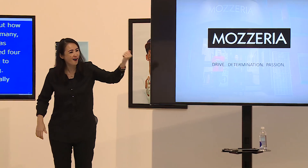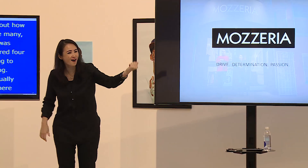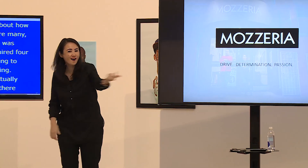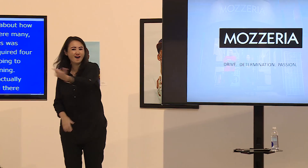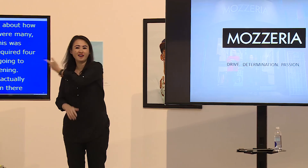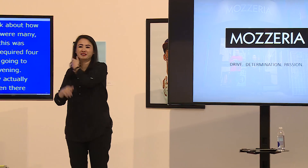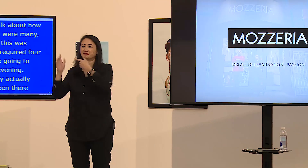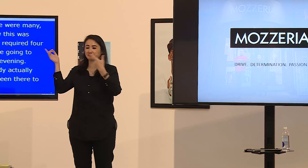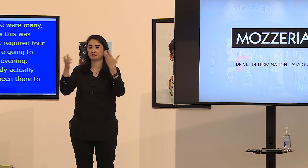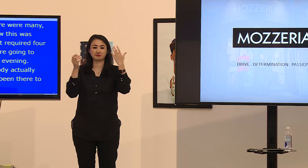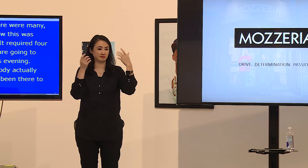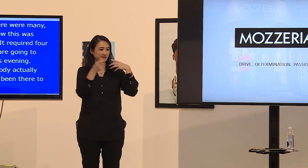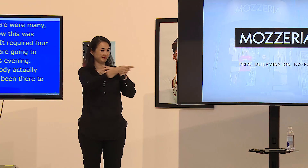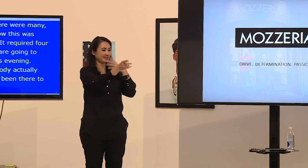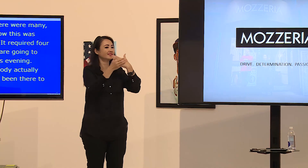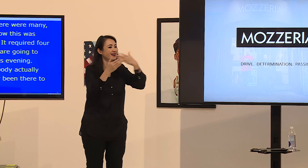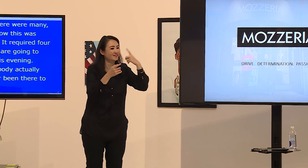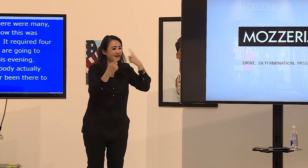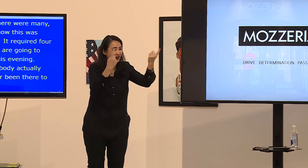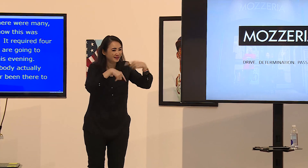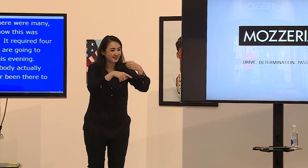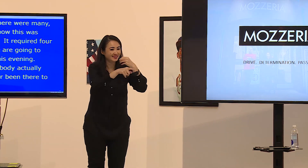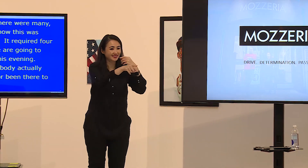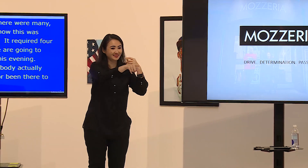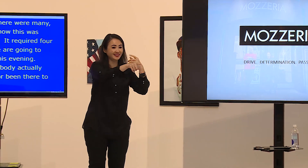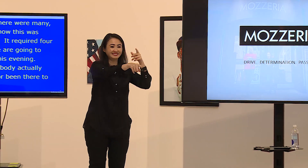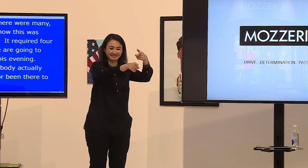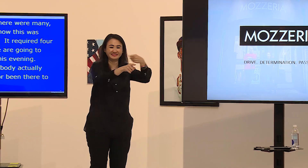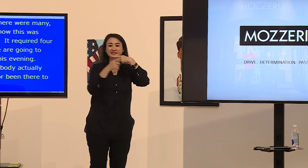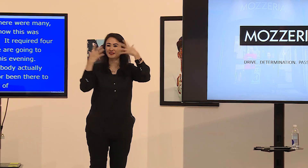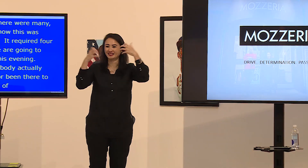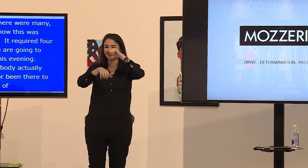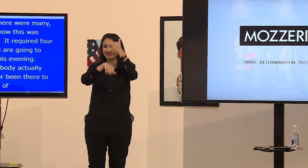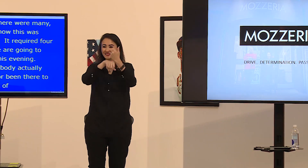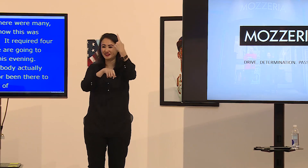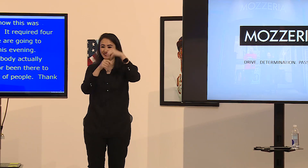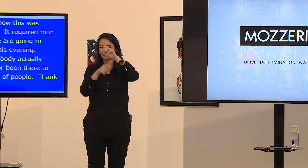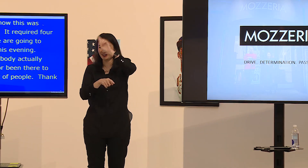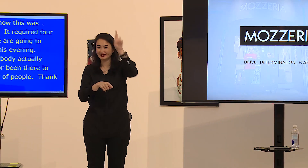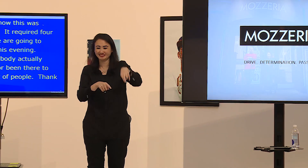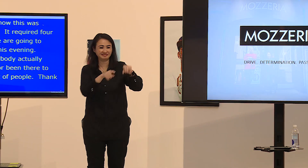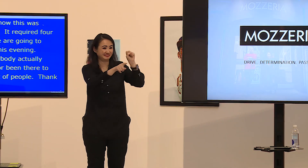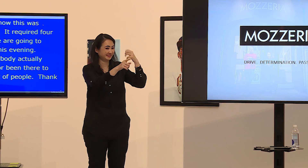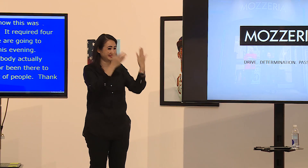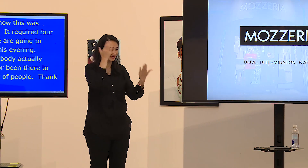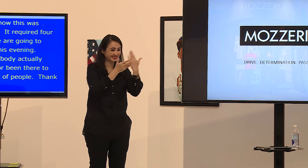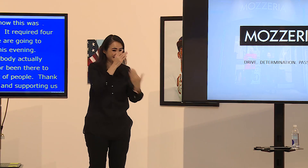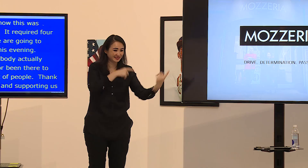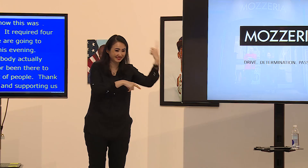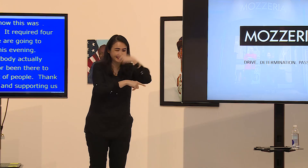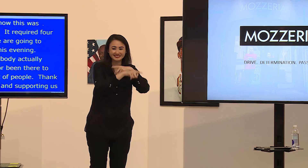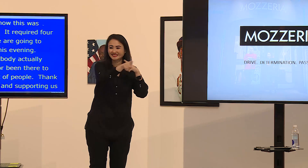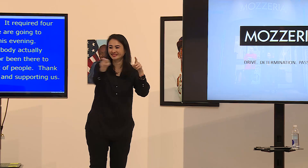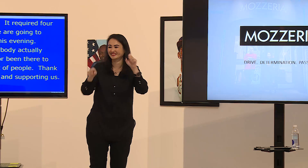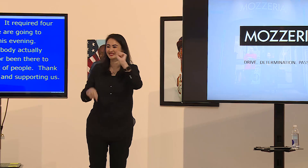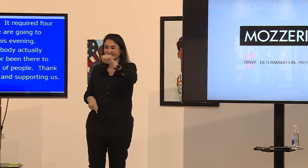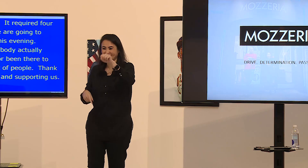Wow, there's a lot of people. Thank you so much for coming and supporting us. That's great. I'm wondering if people are interested in seeing this established